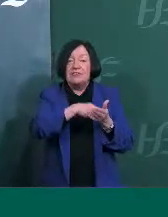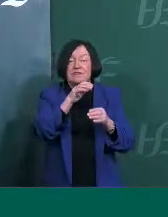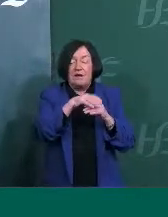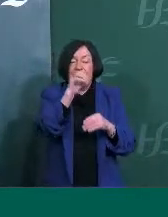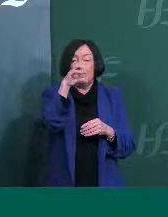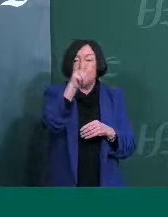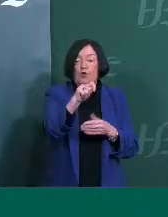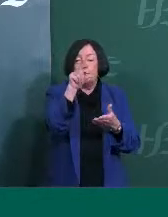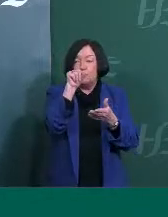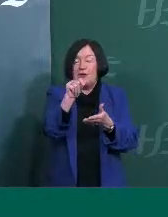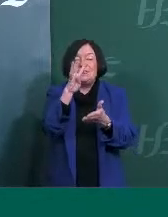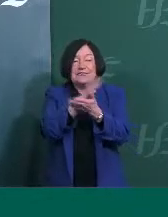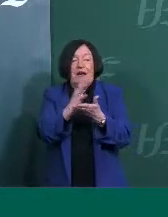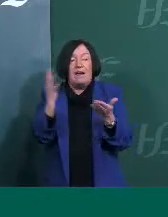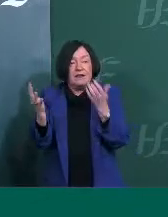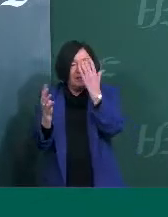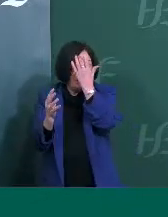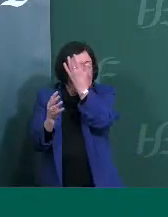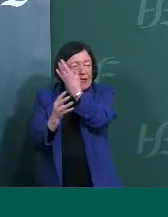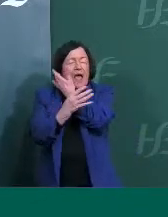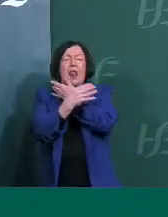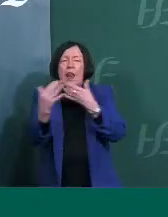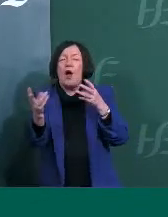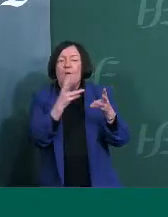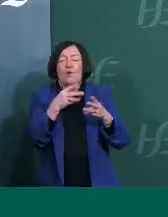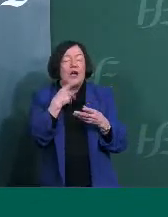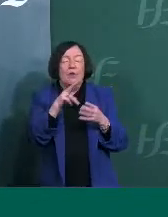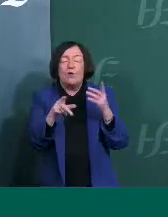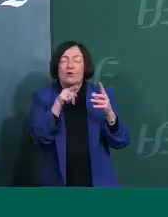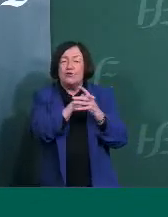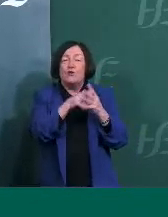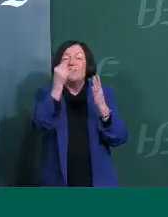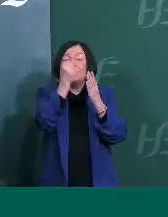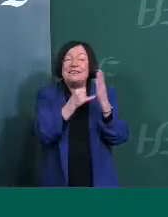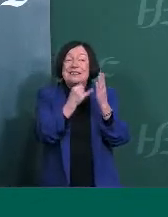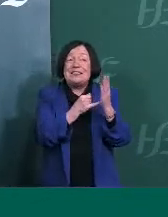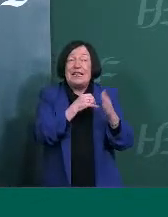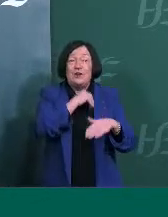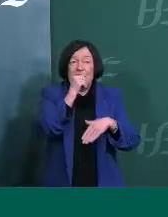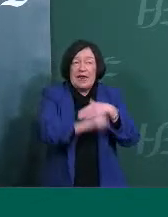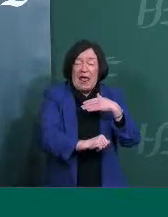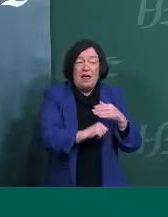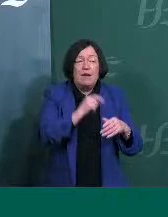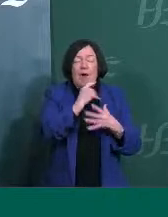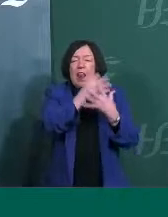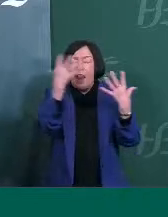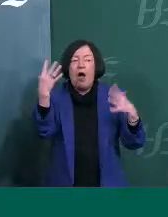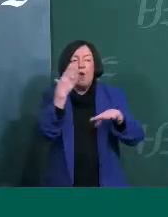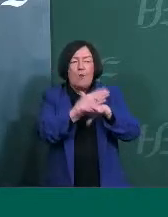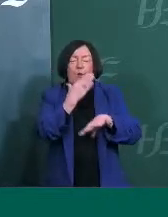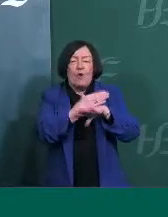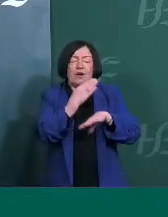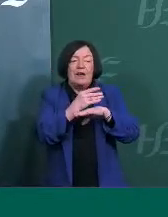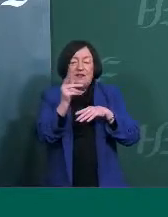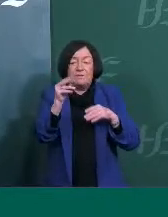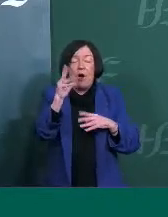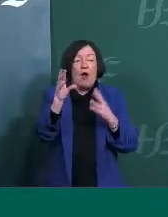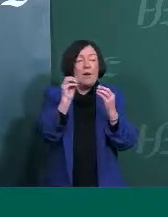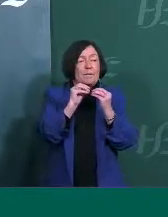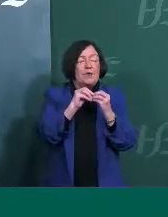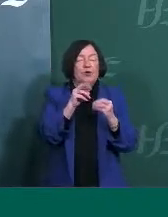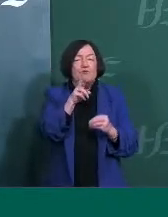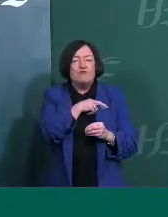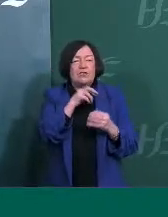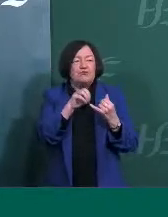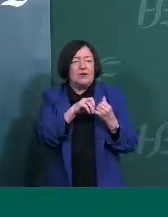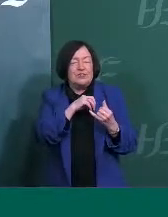October 2019. So a lot of work, and I won't go through all the detail of them today because I did that last week, but just in terms of a lot of work going on, as Paul said, really trying